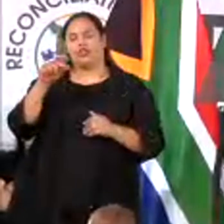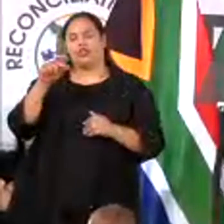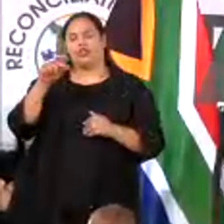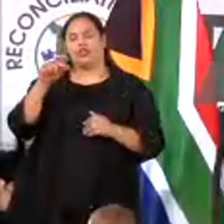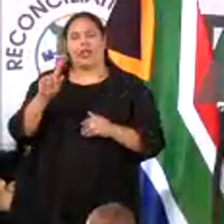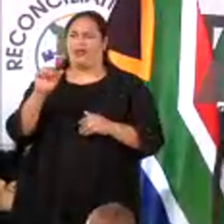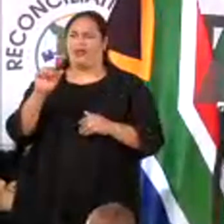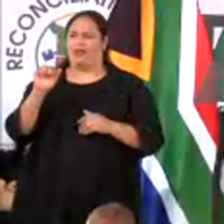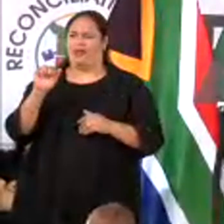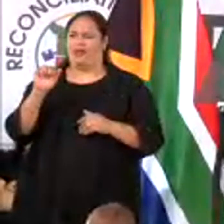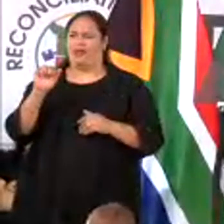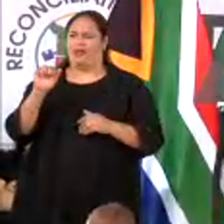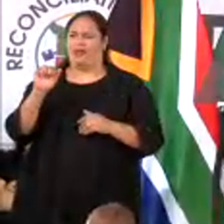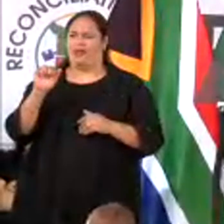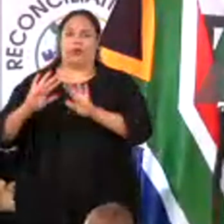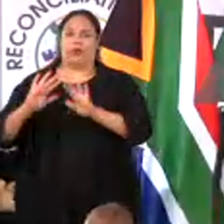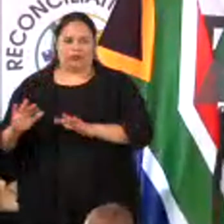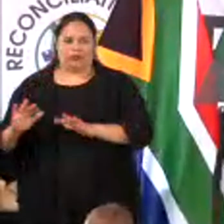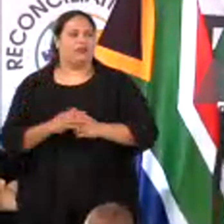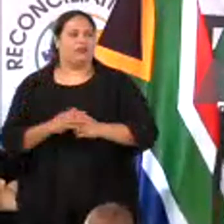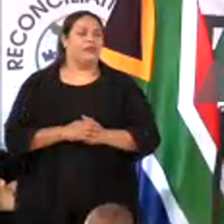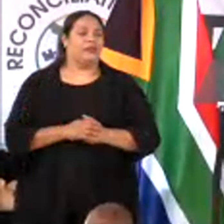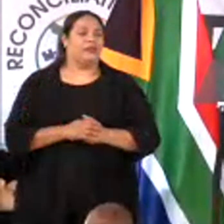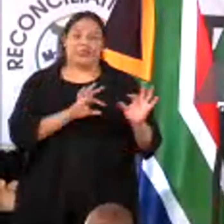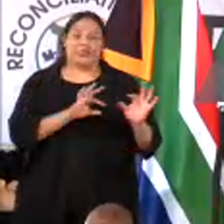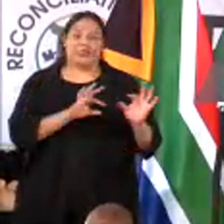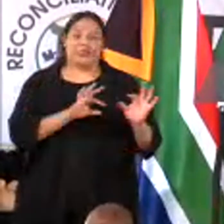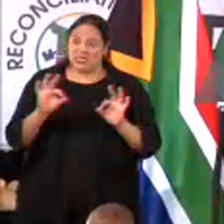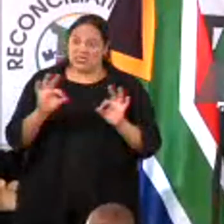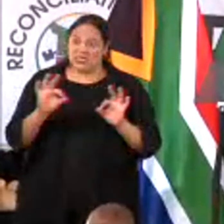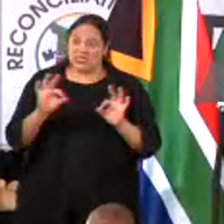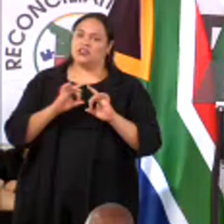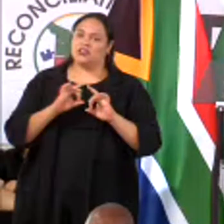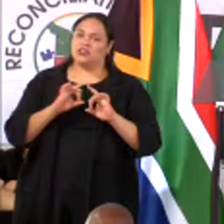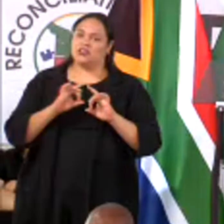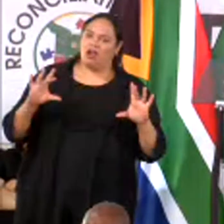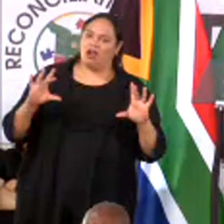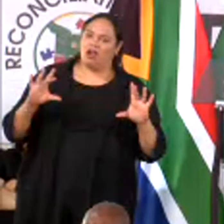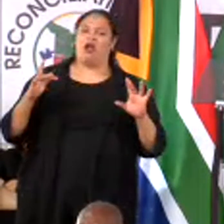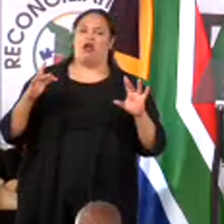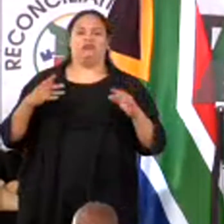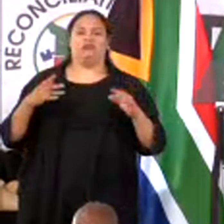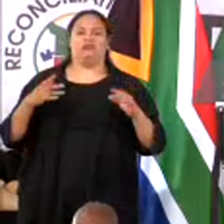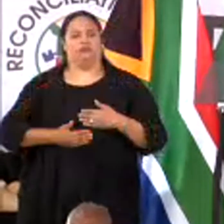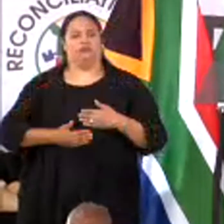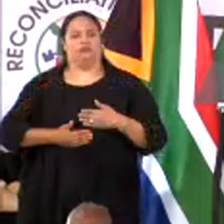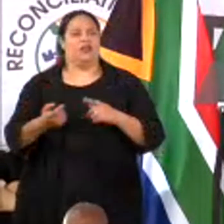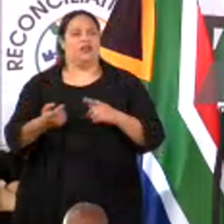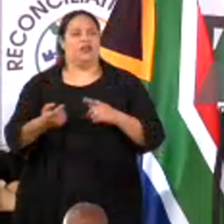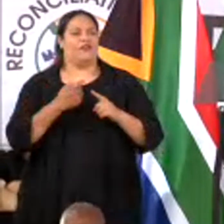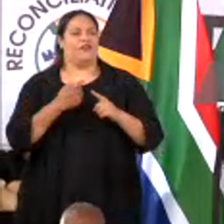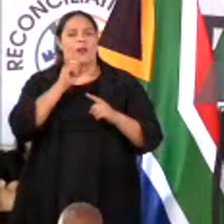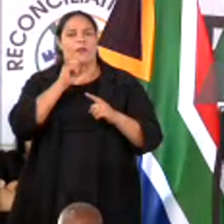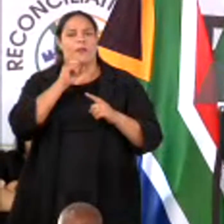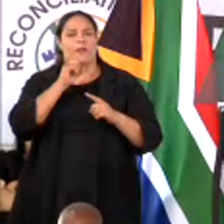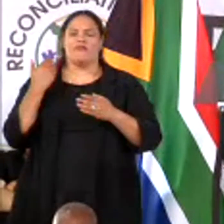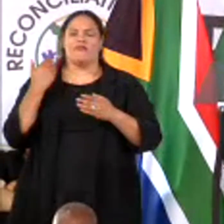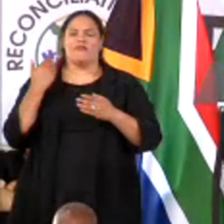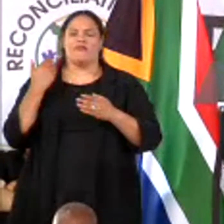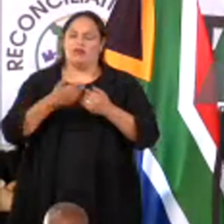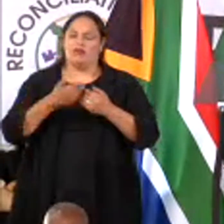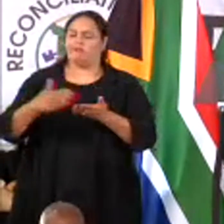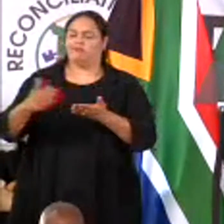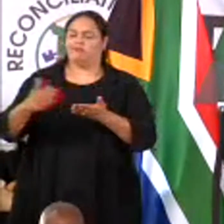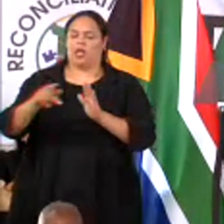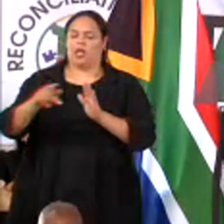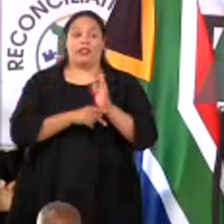LGBTQIA+ community. This is a stark departure from the exclusionary policies